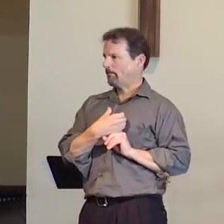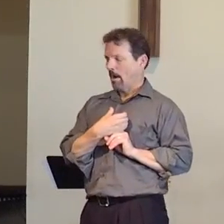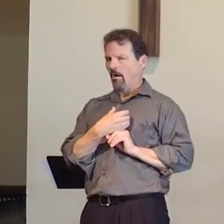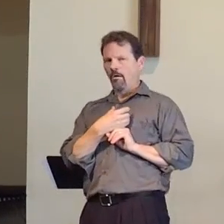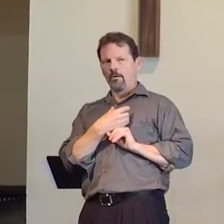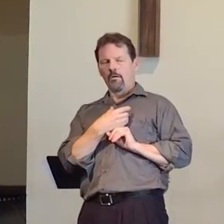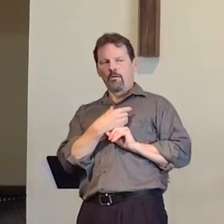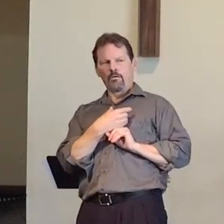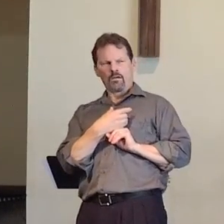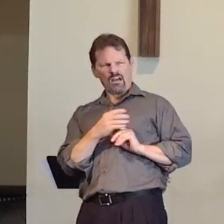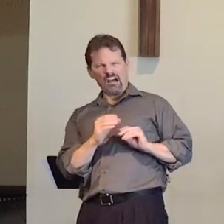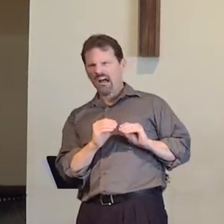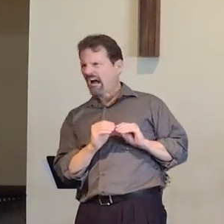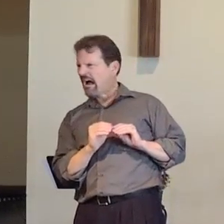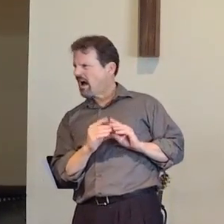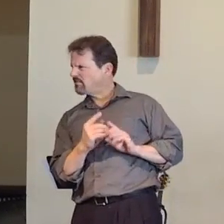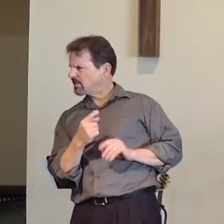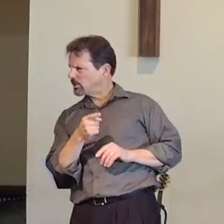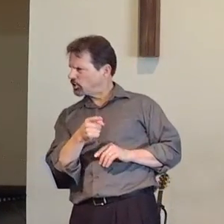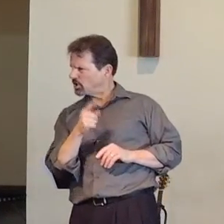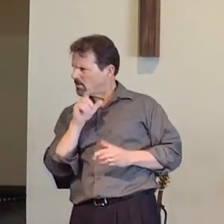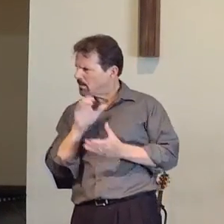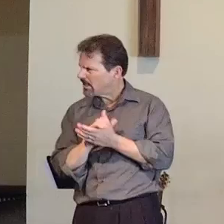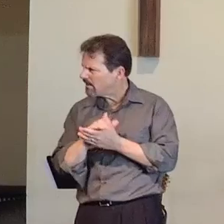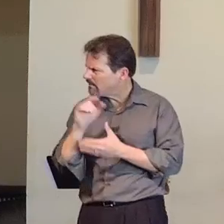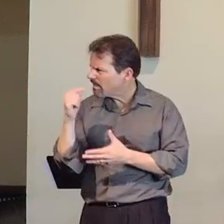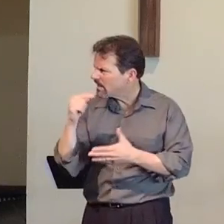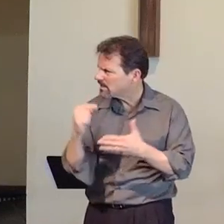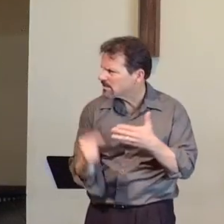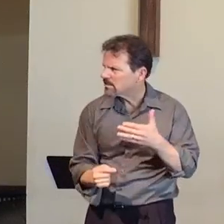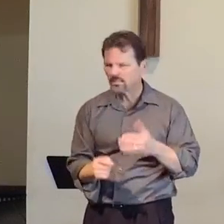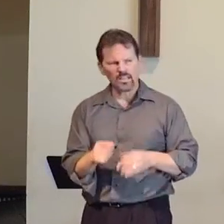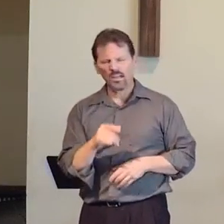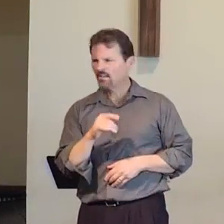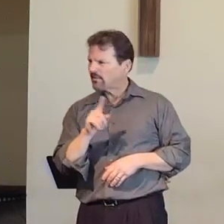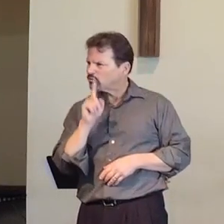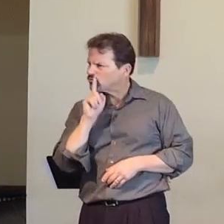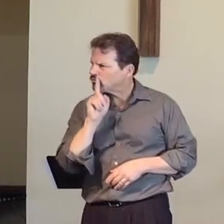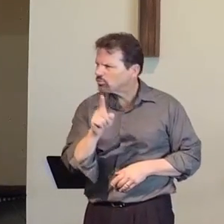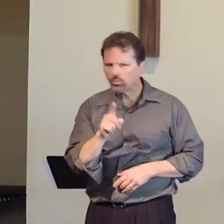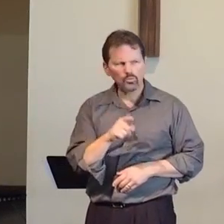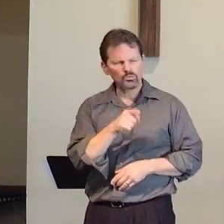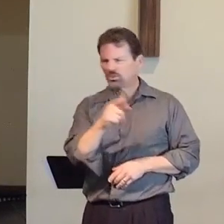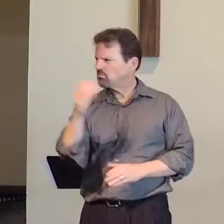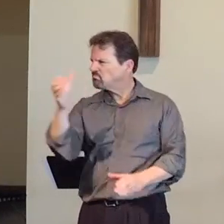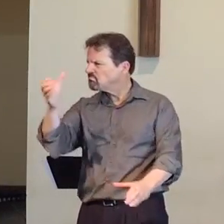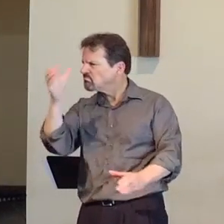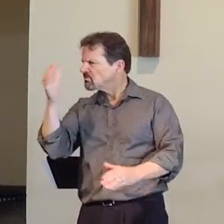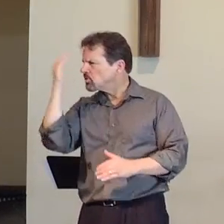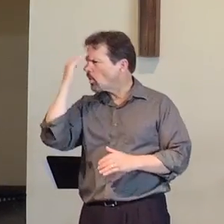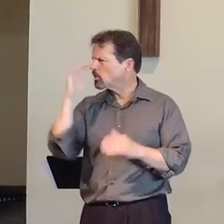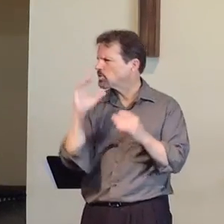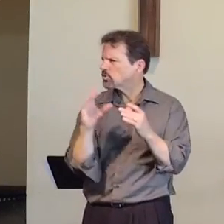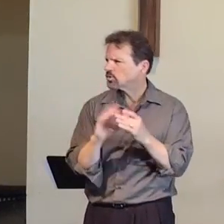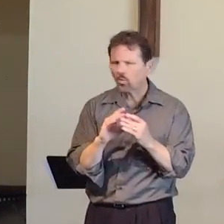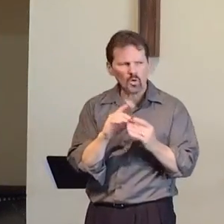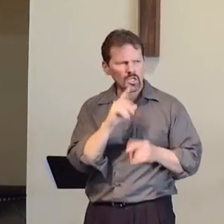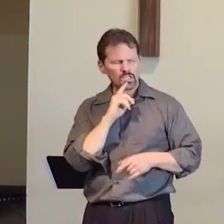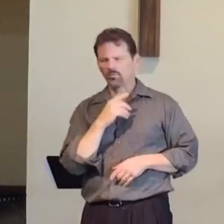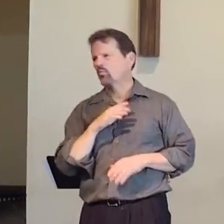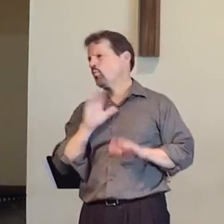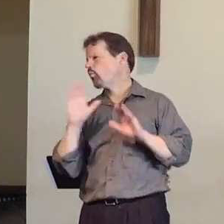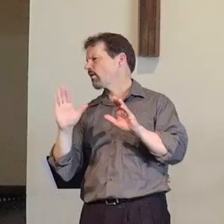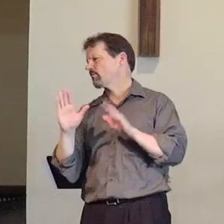Like, somebody really believes this is true, and to be able to feel that and experience it was just amazing. And